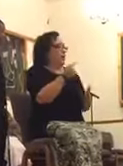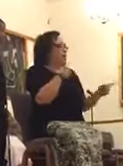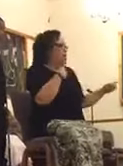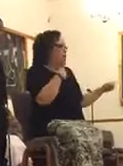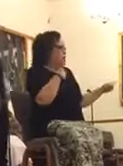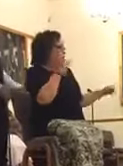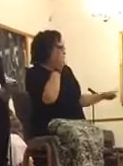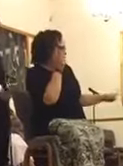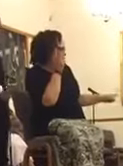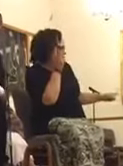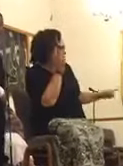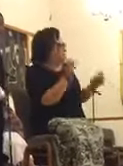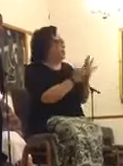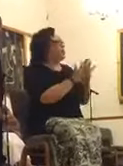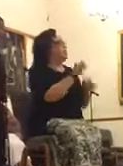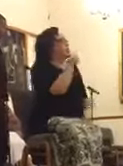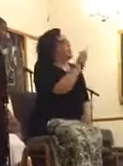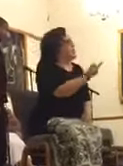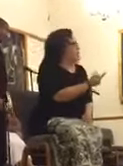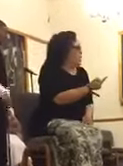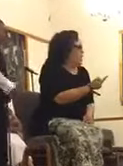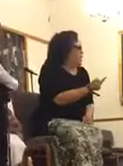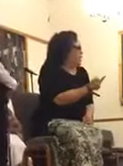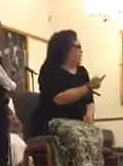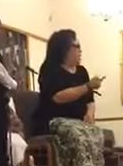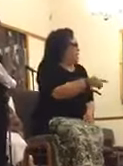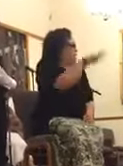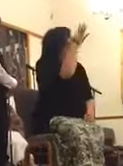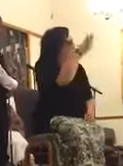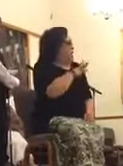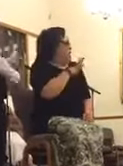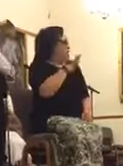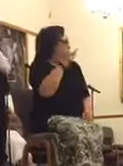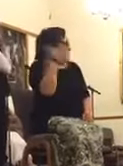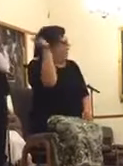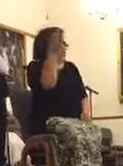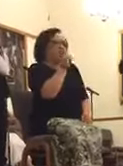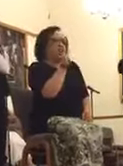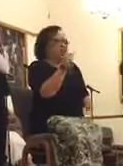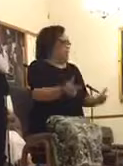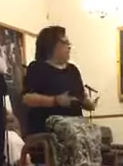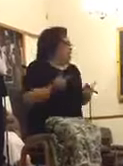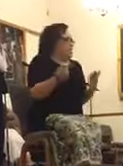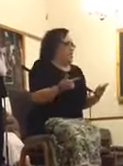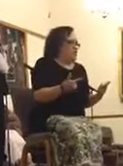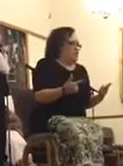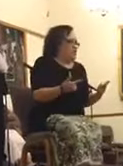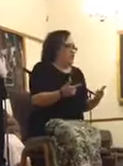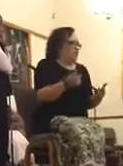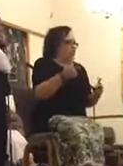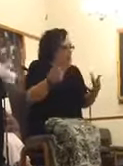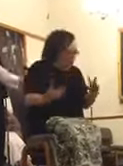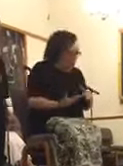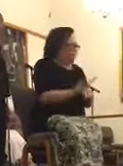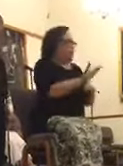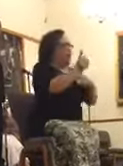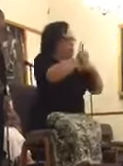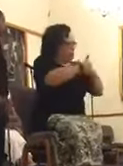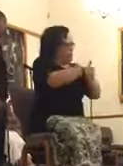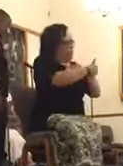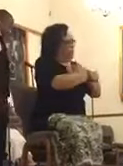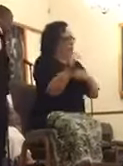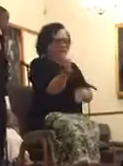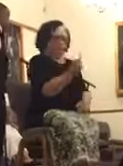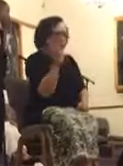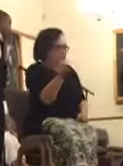heard Jesus say, man shall not live by